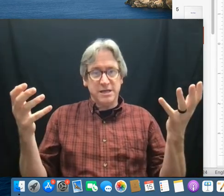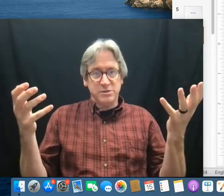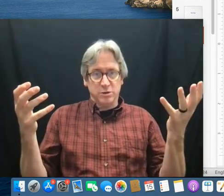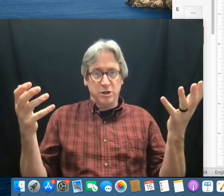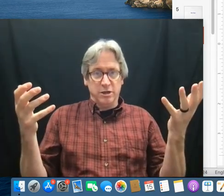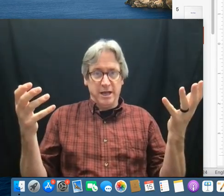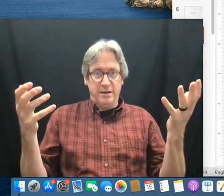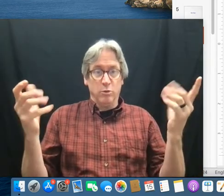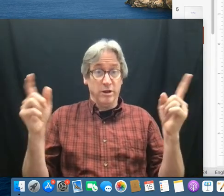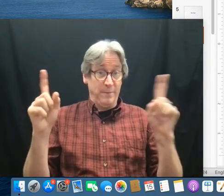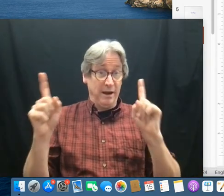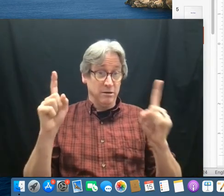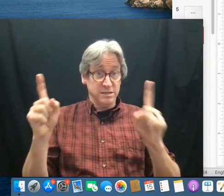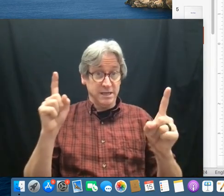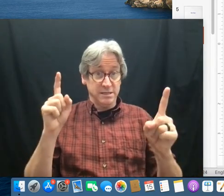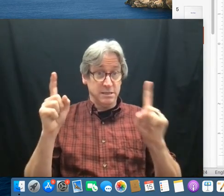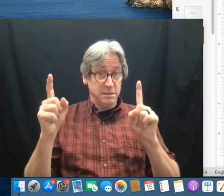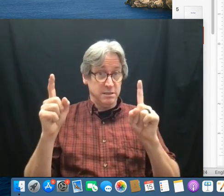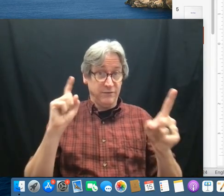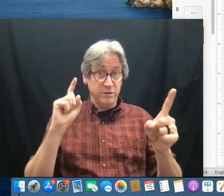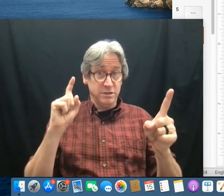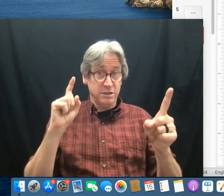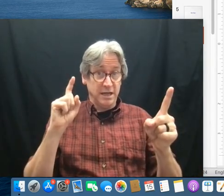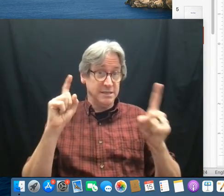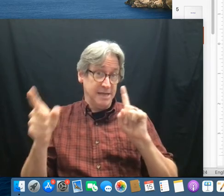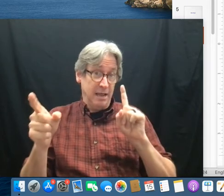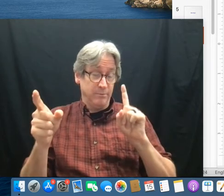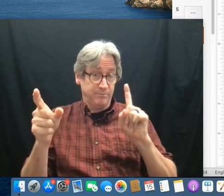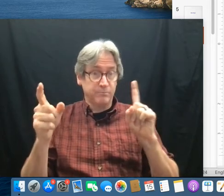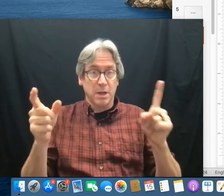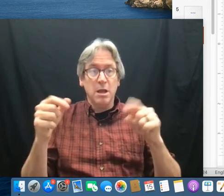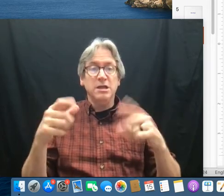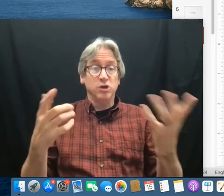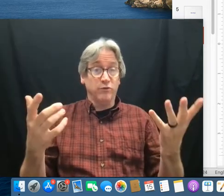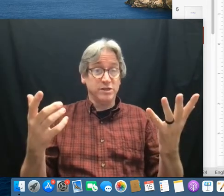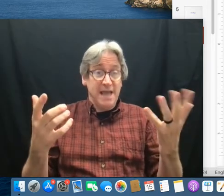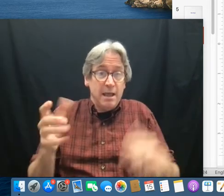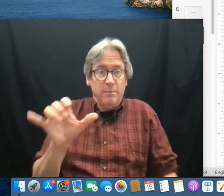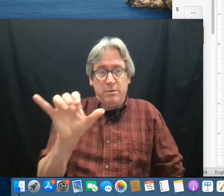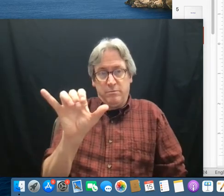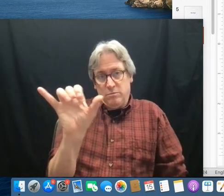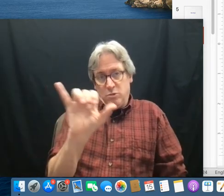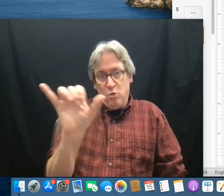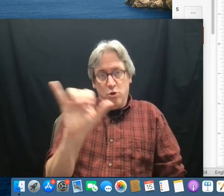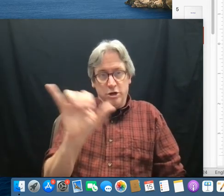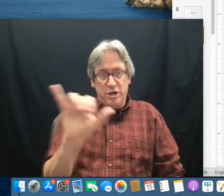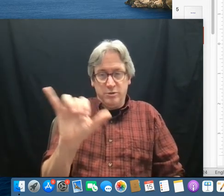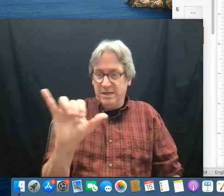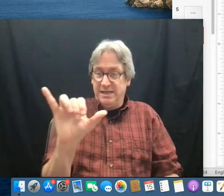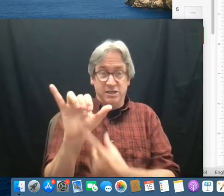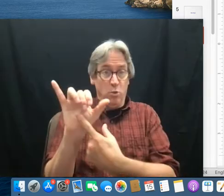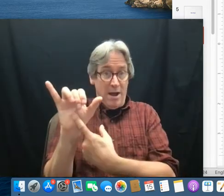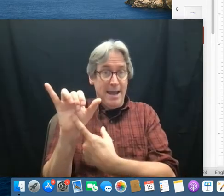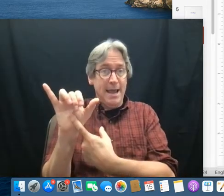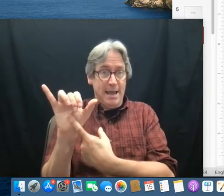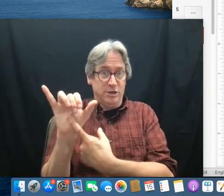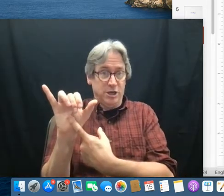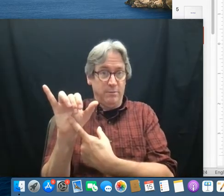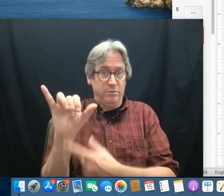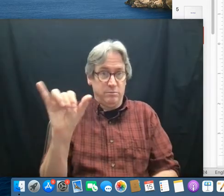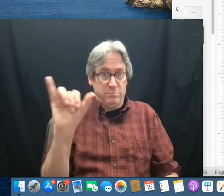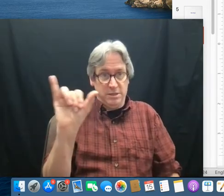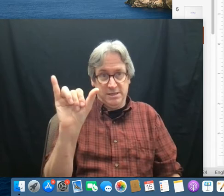of the signs we're going to look at, or one of the pairs, is different and same. So for same, we're going to do this. It's a Y